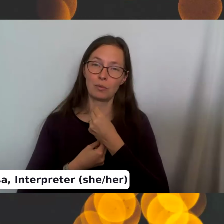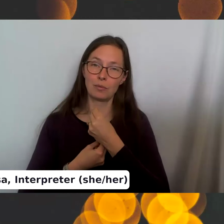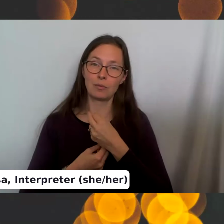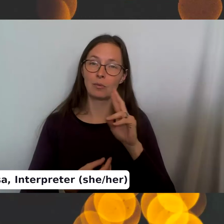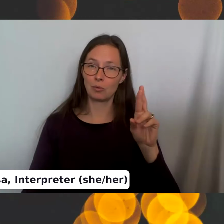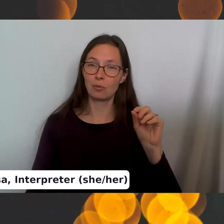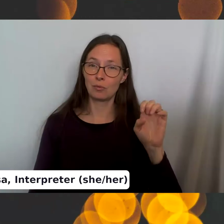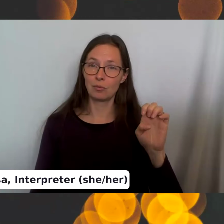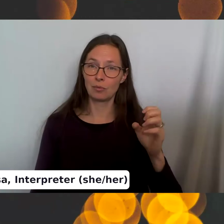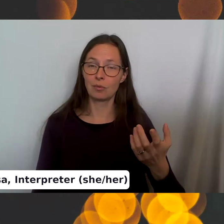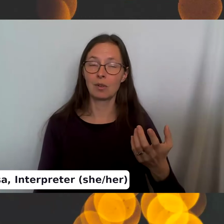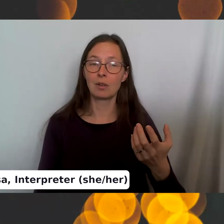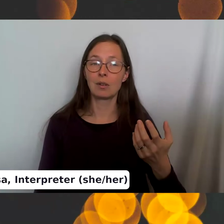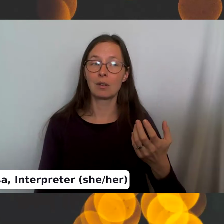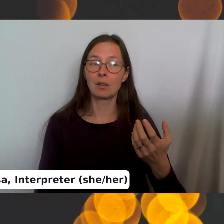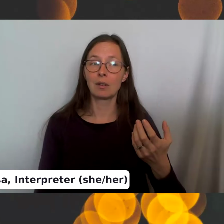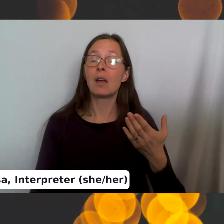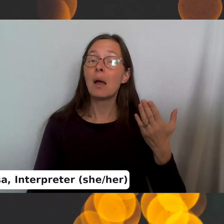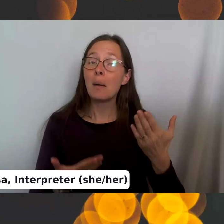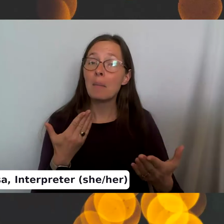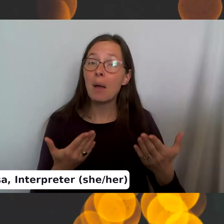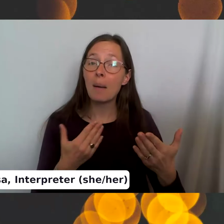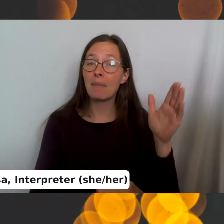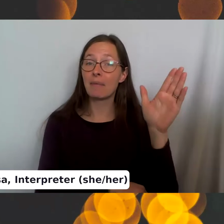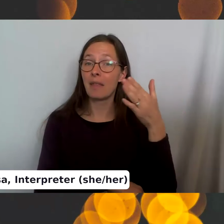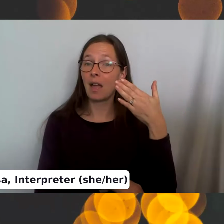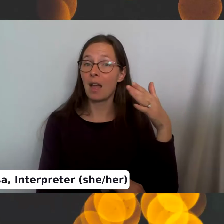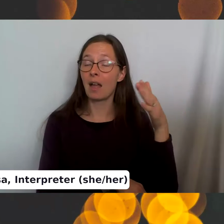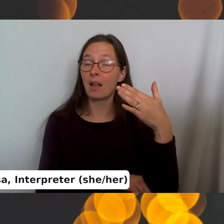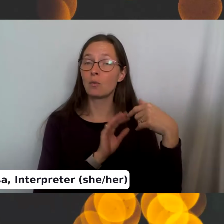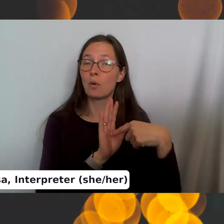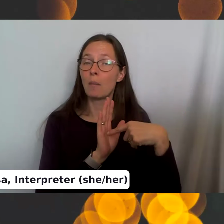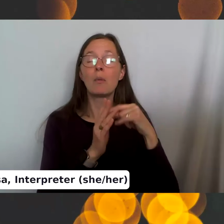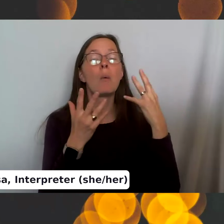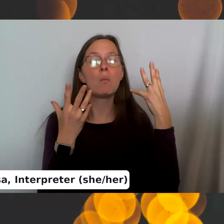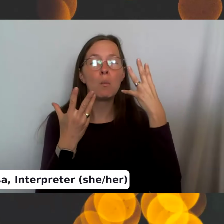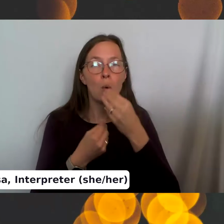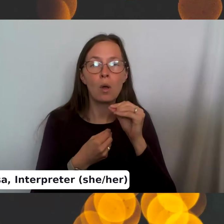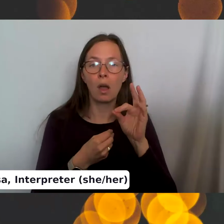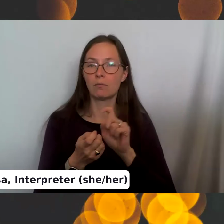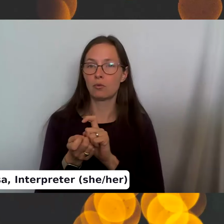So perhaps the flag is representing the beauty of transitions.